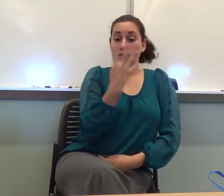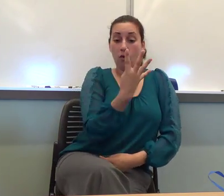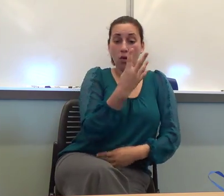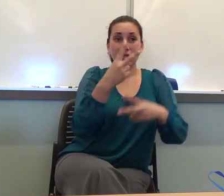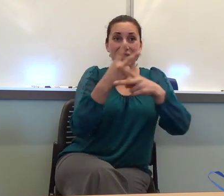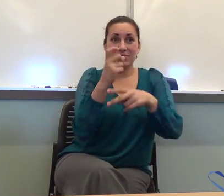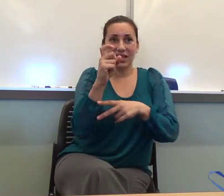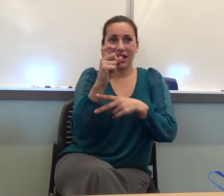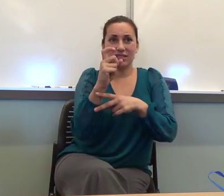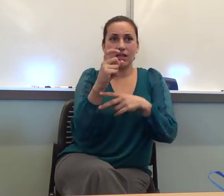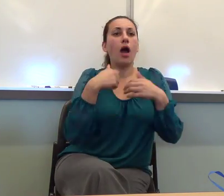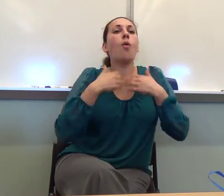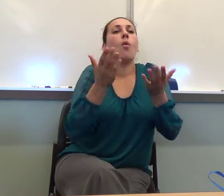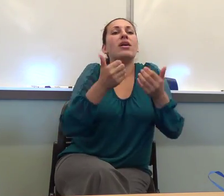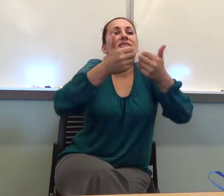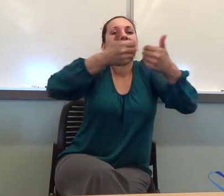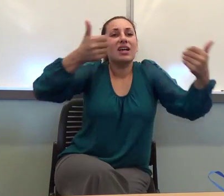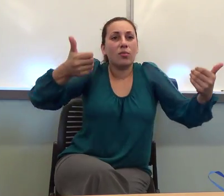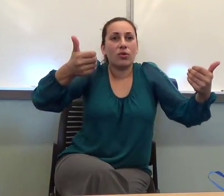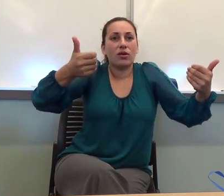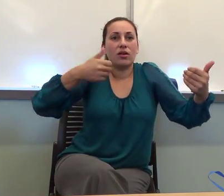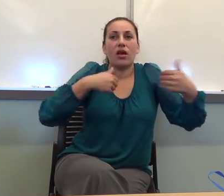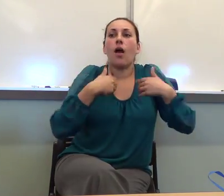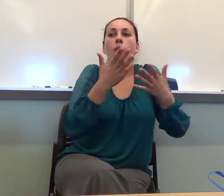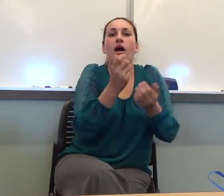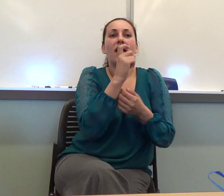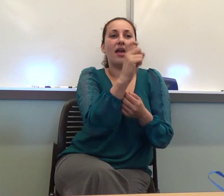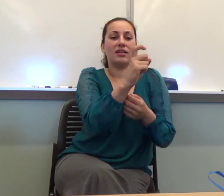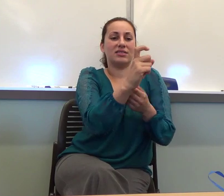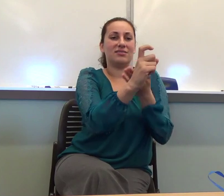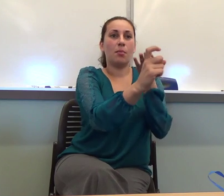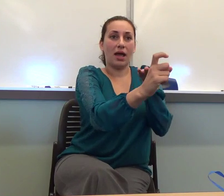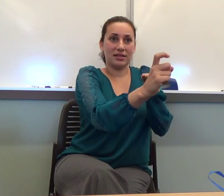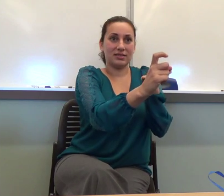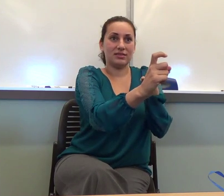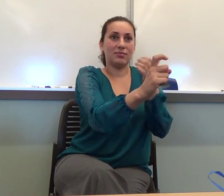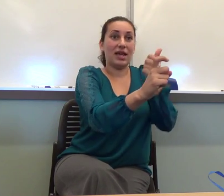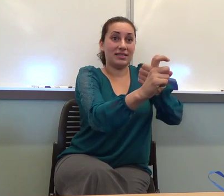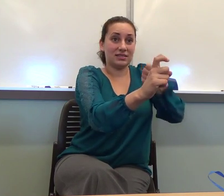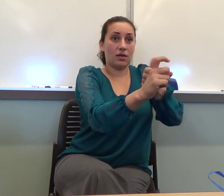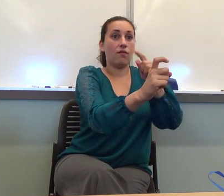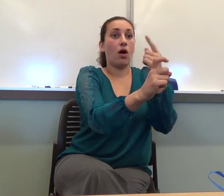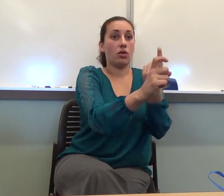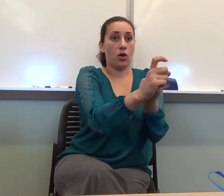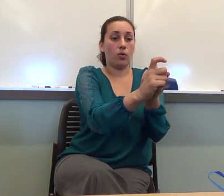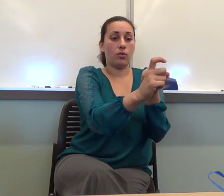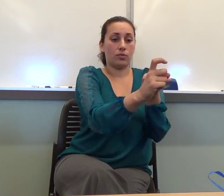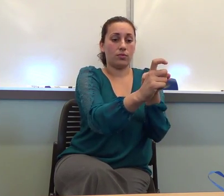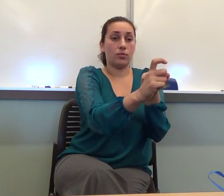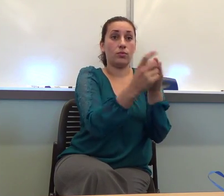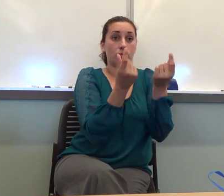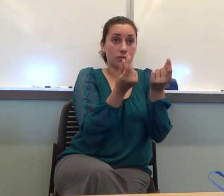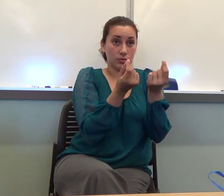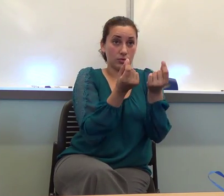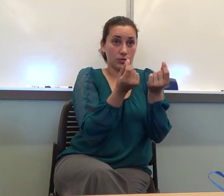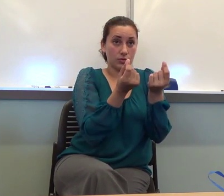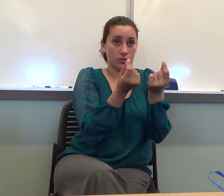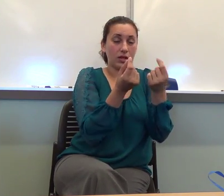That's 4 times x, okay? So I've got to undo a multiplication process. The way you undo multiplication is with a division by the same